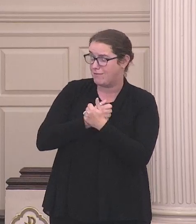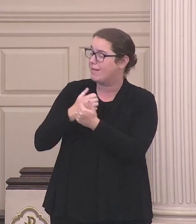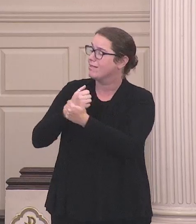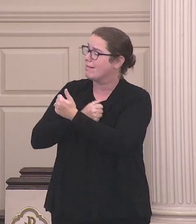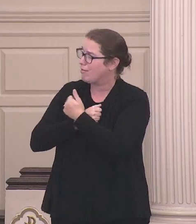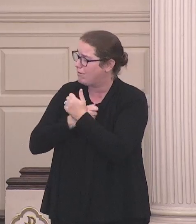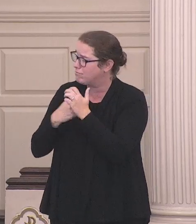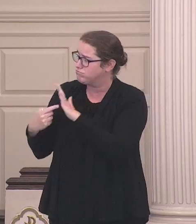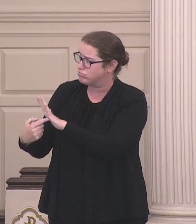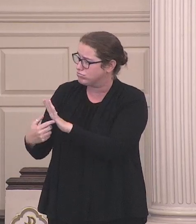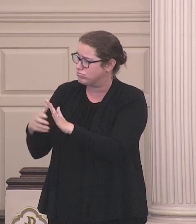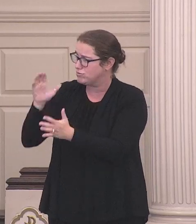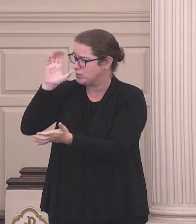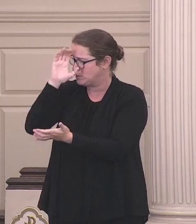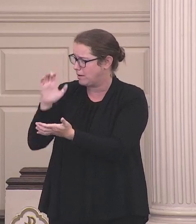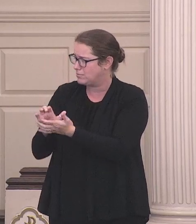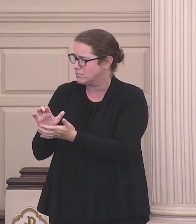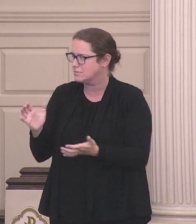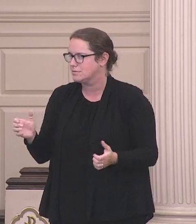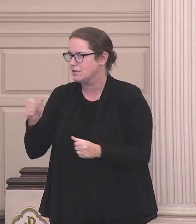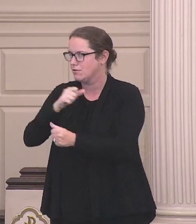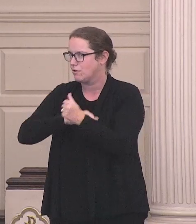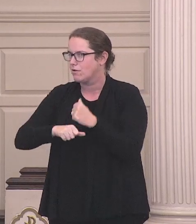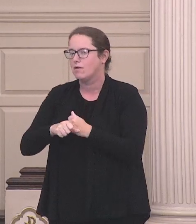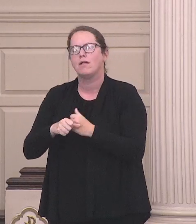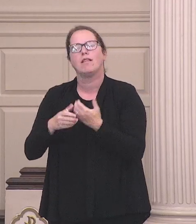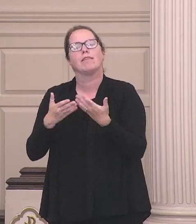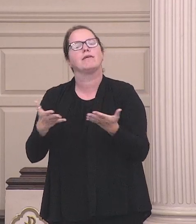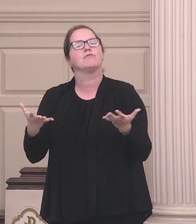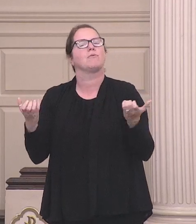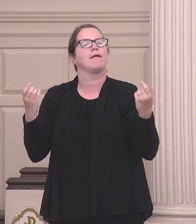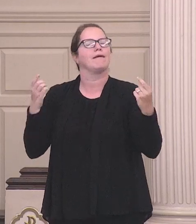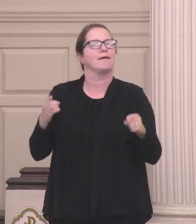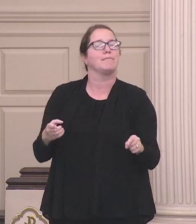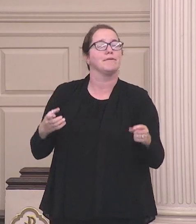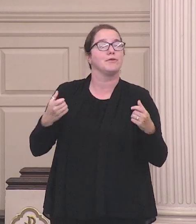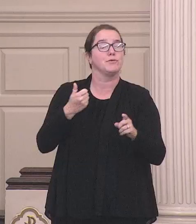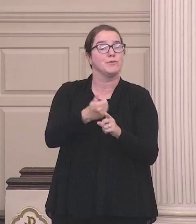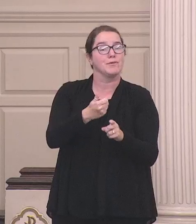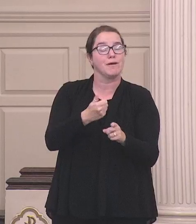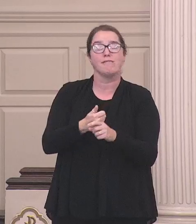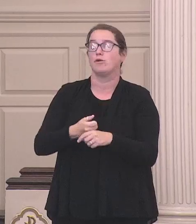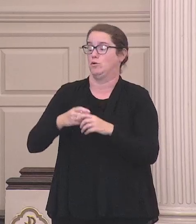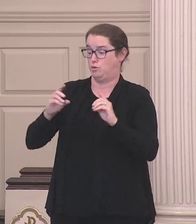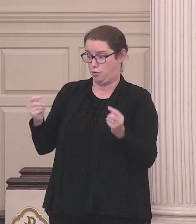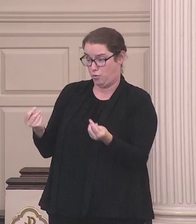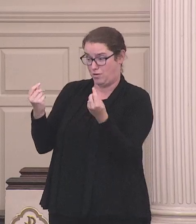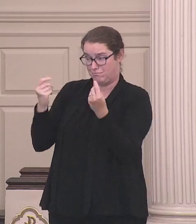love your spouse. If you want to be cared for, care for your spouse.